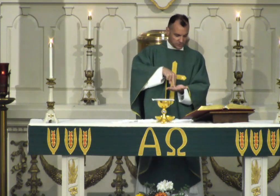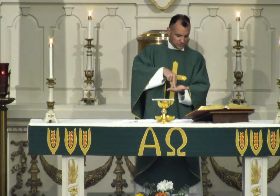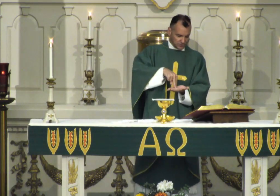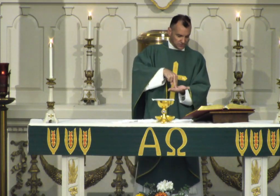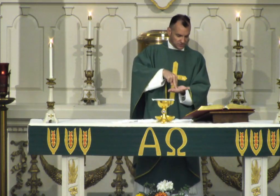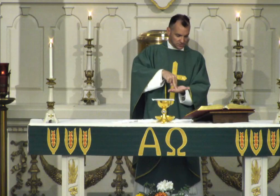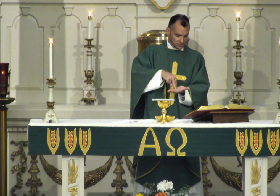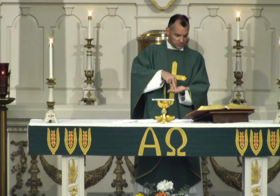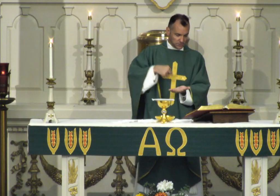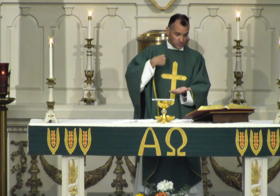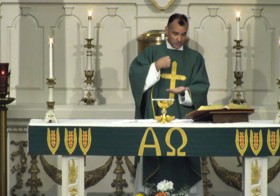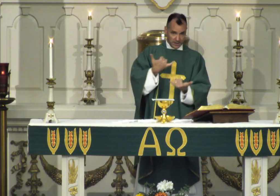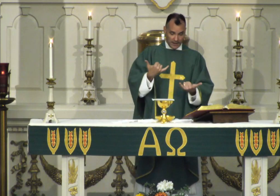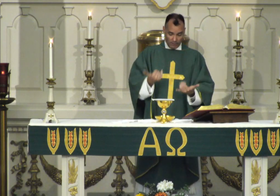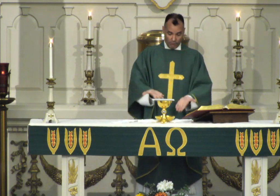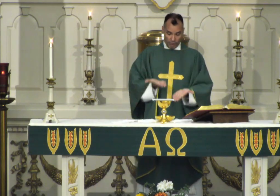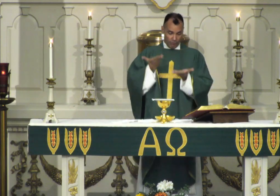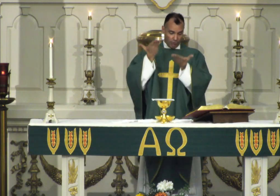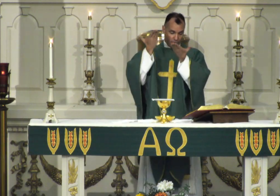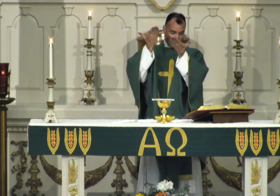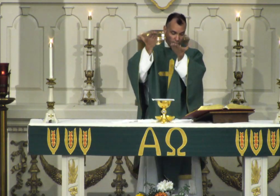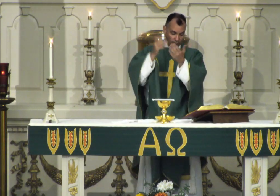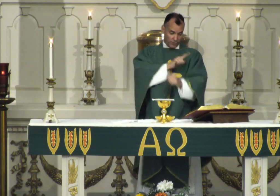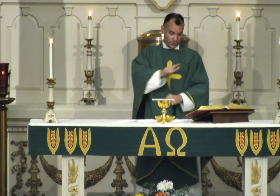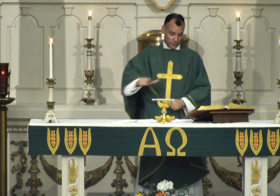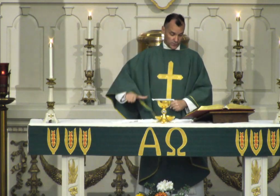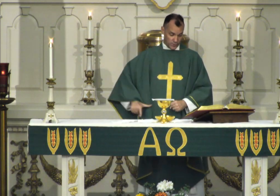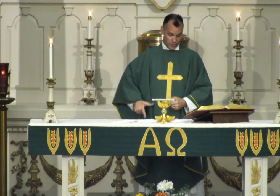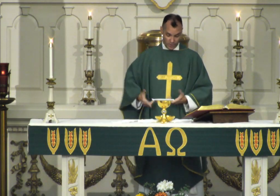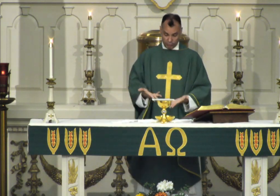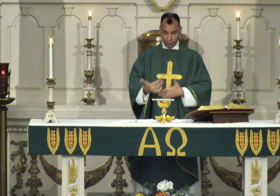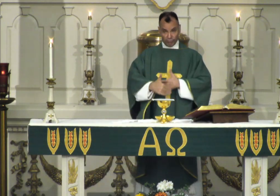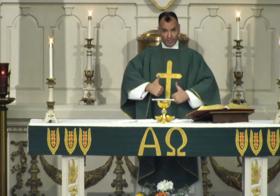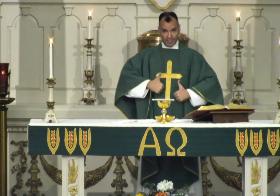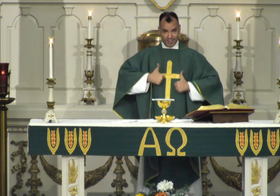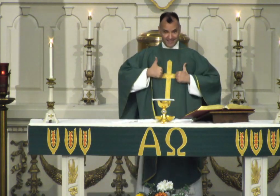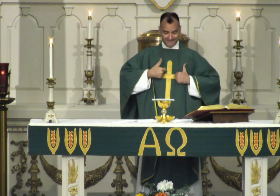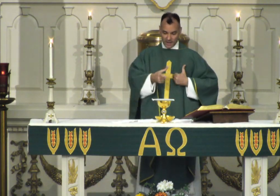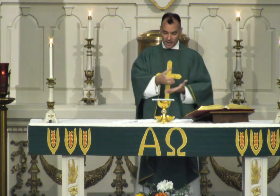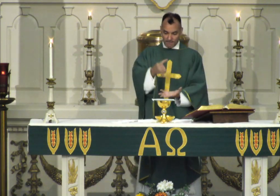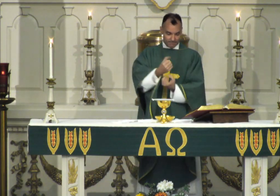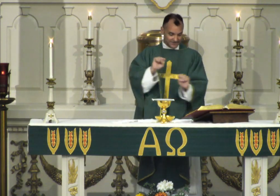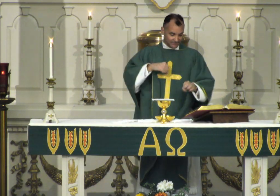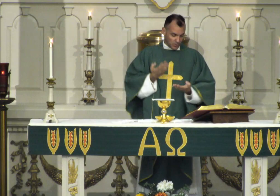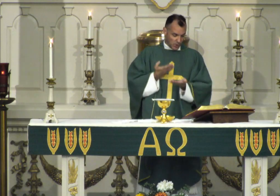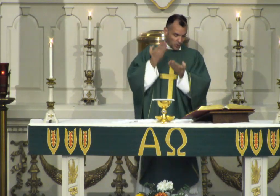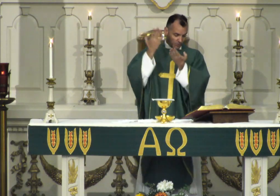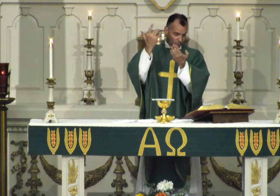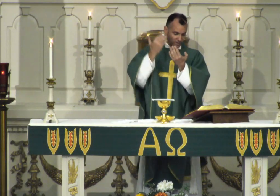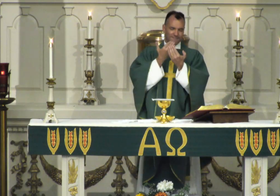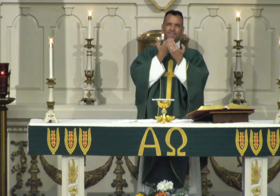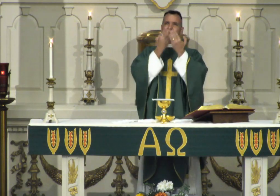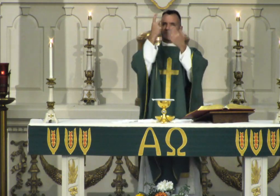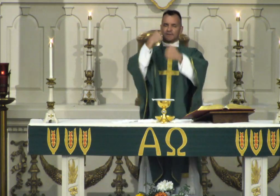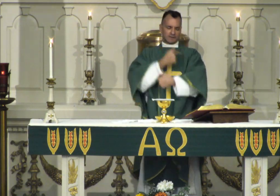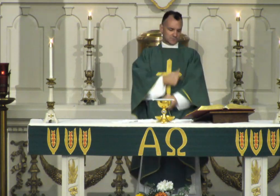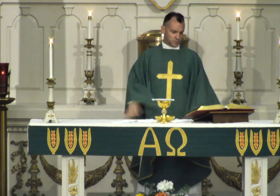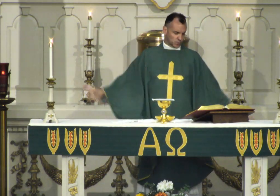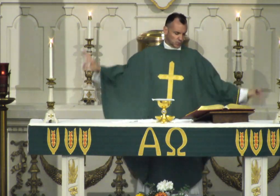of life in the chalice of salvation, giving thanks that you've held us worthy to be in your presence and minister to